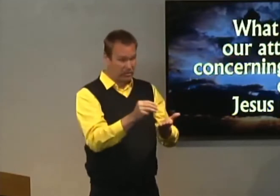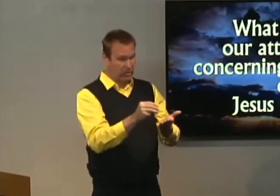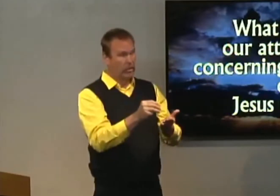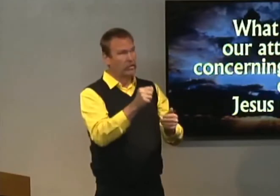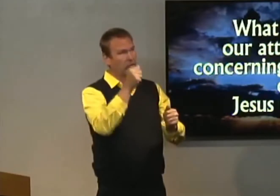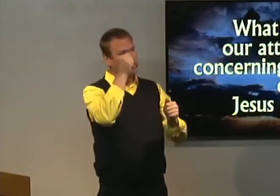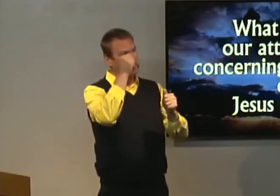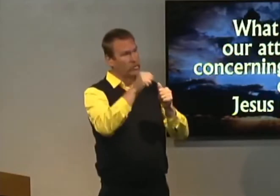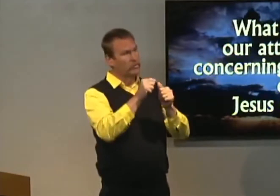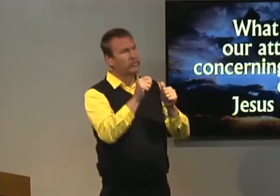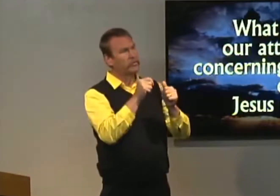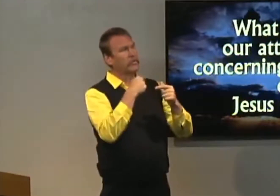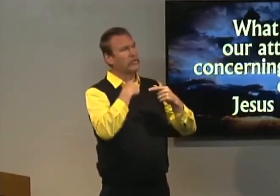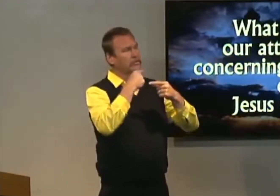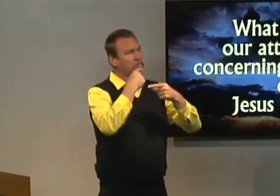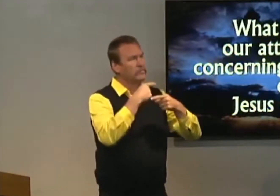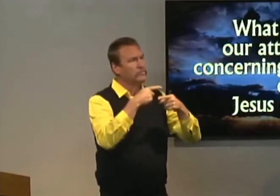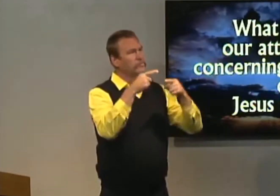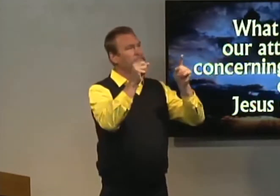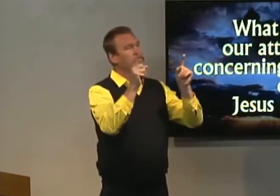where it talks about partaking in the Lord's Supper,